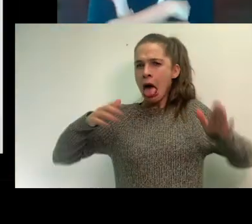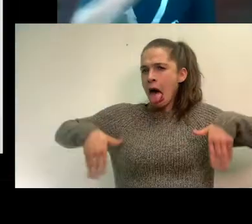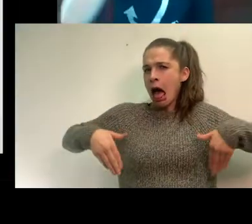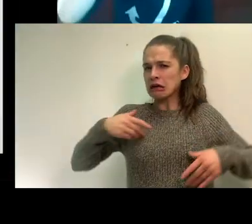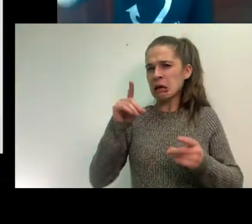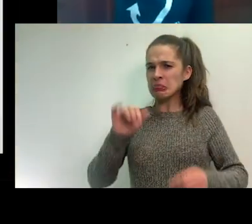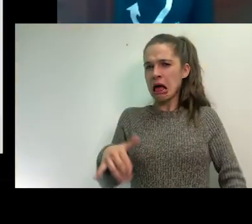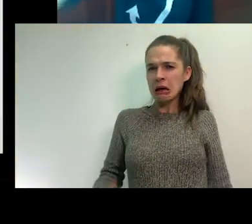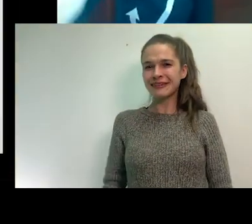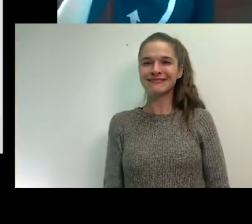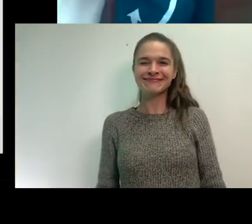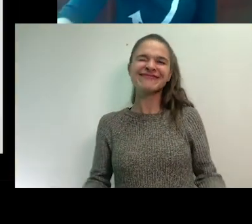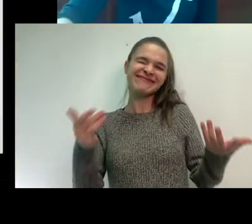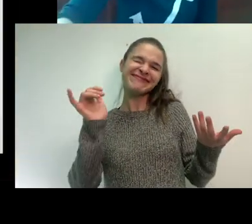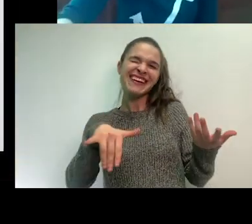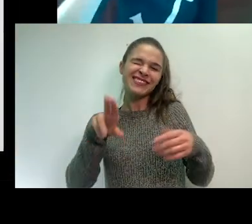that definitely happens.